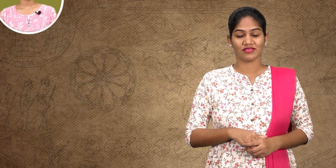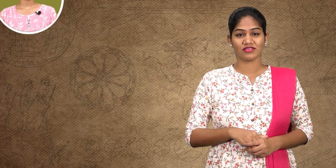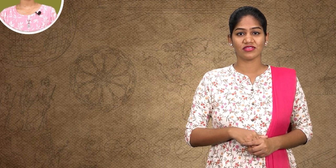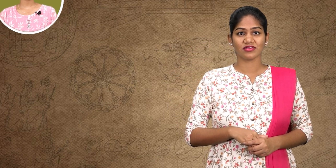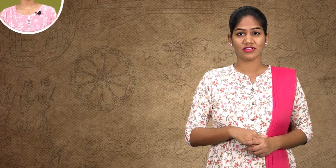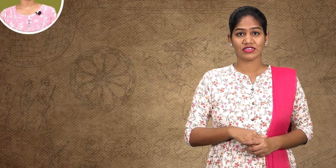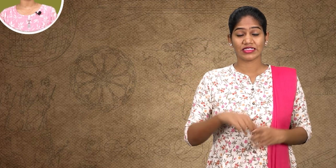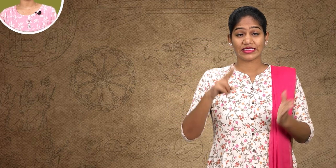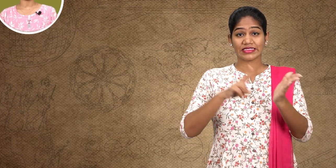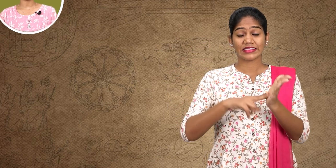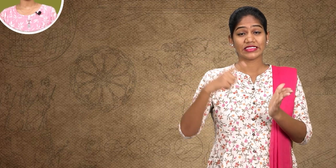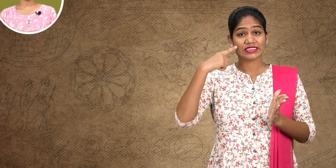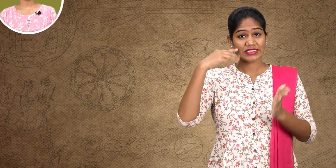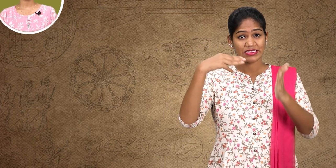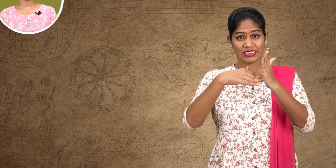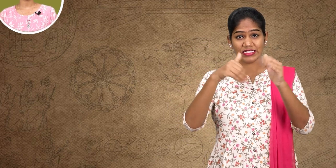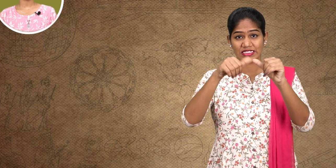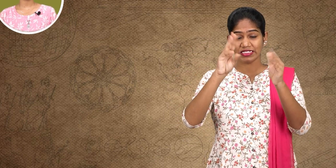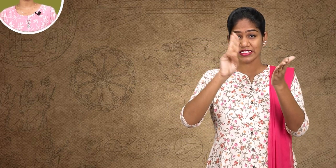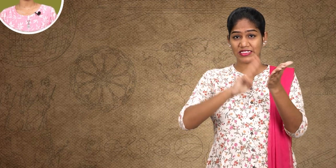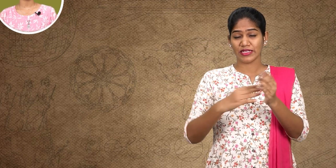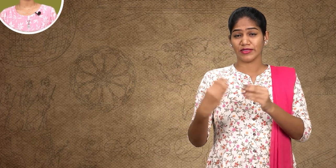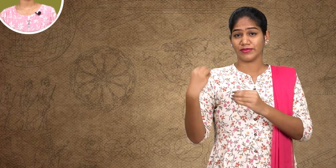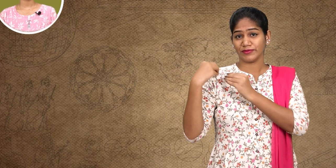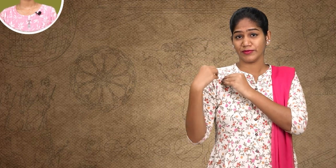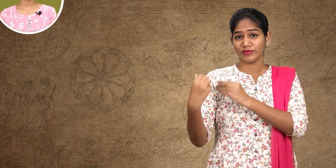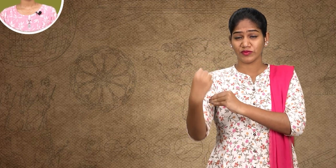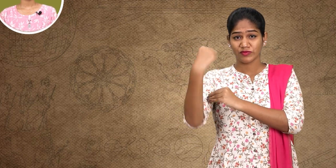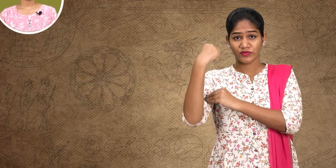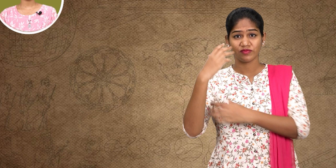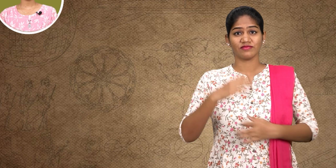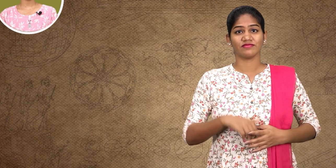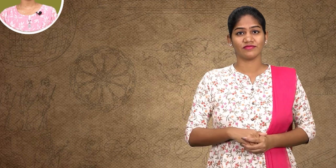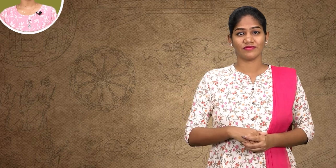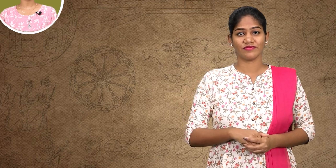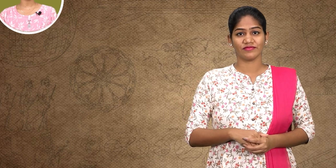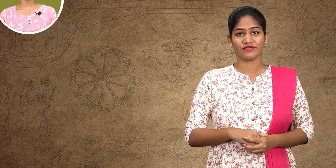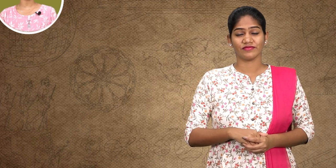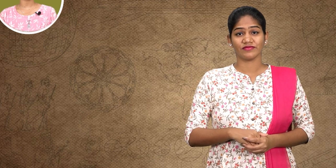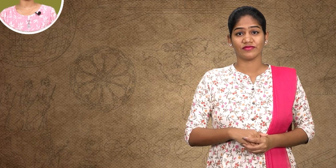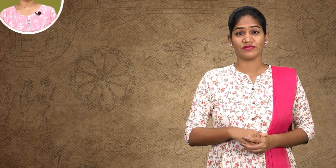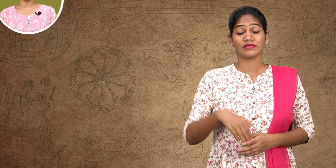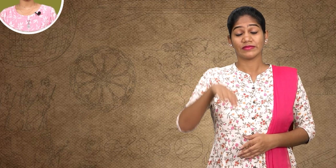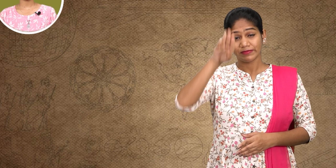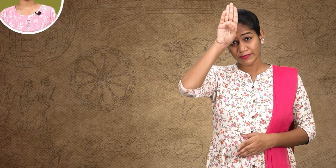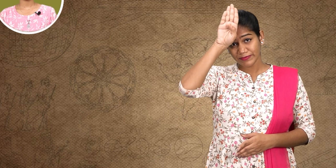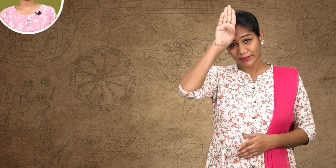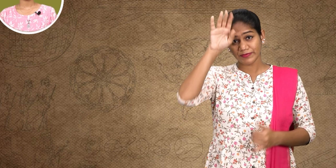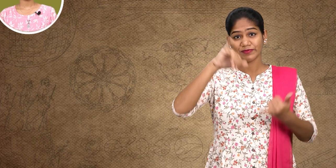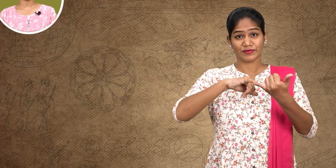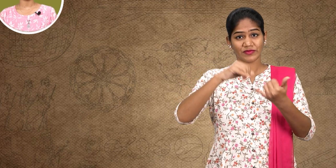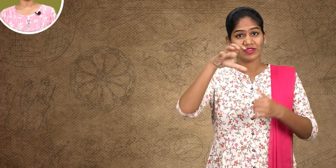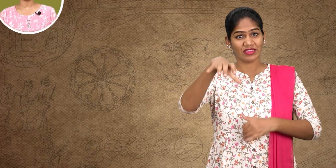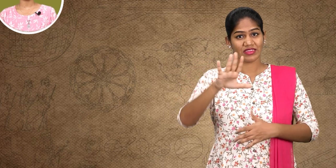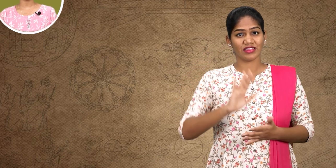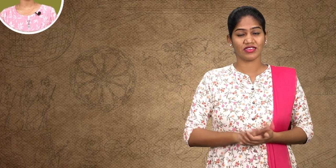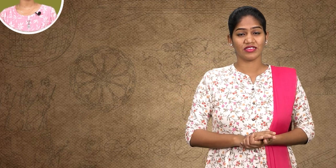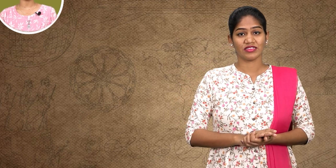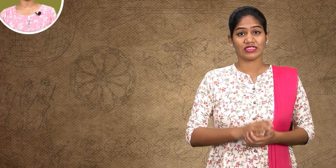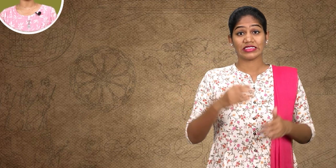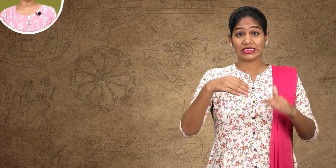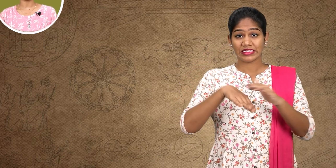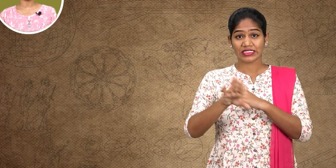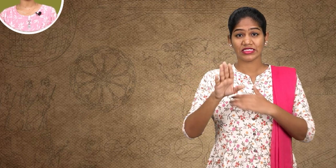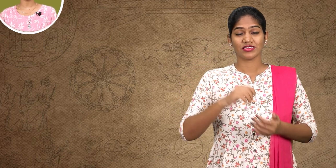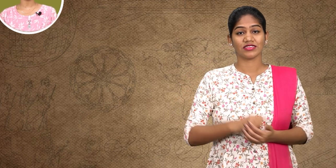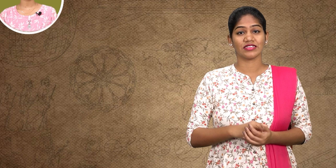Nizam's dominions despite being a princely state and a British